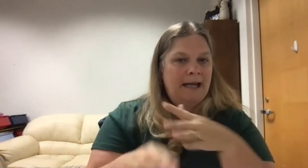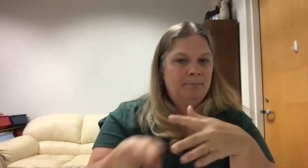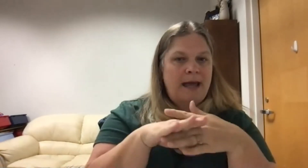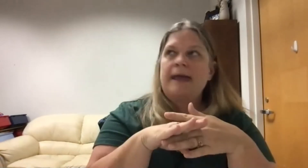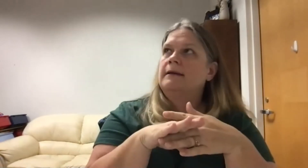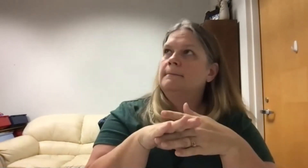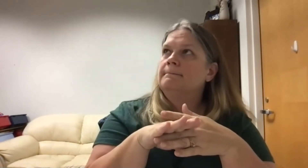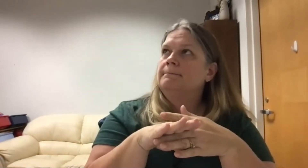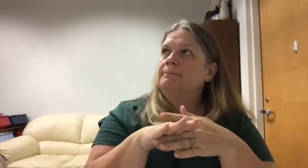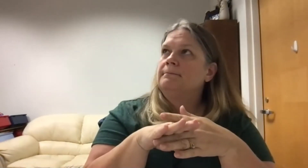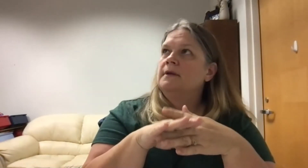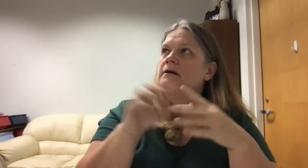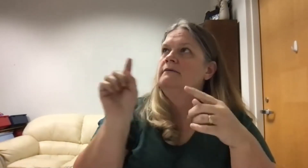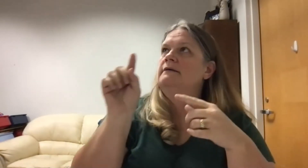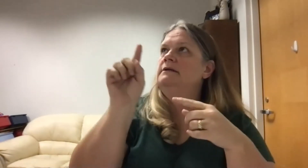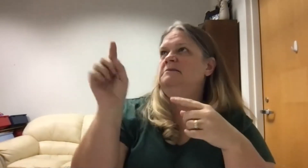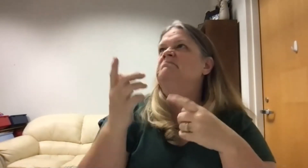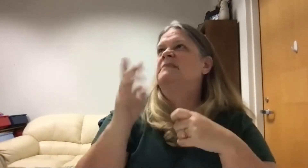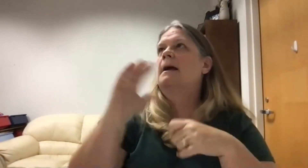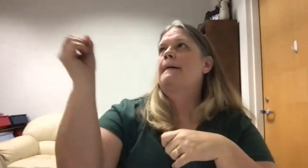So we'll give you about 15-minute break